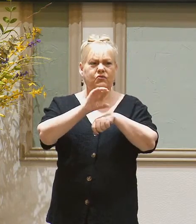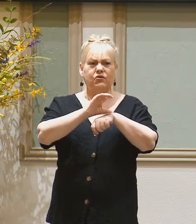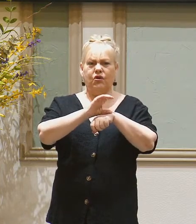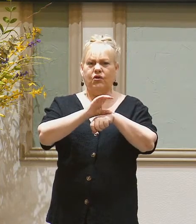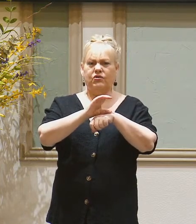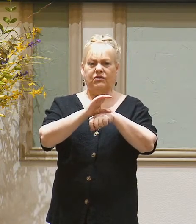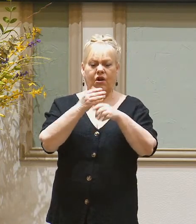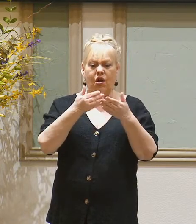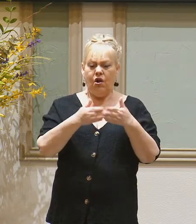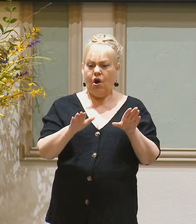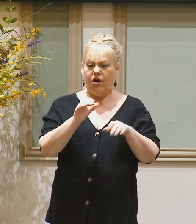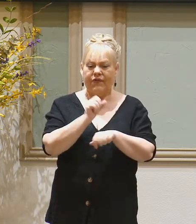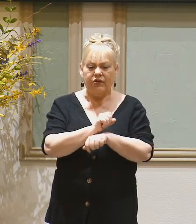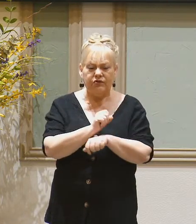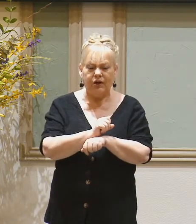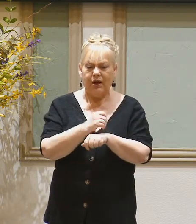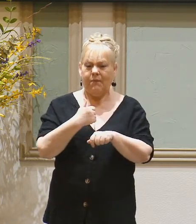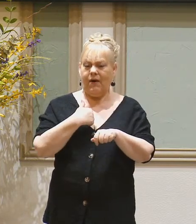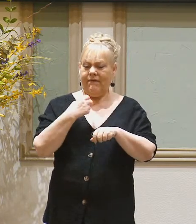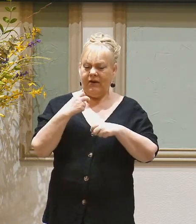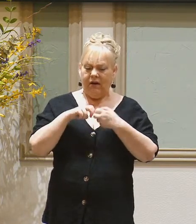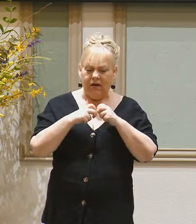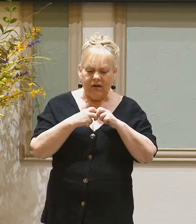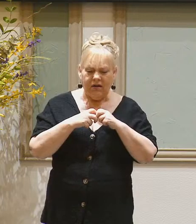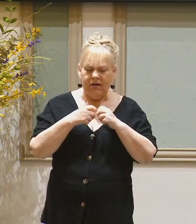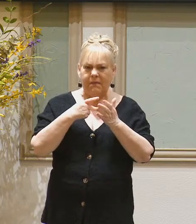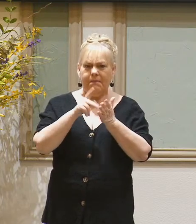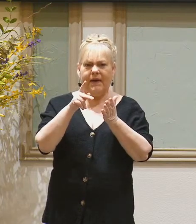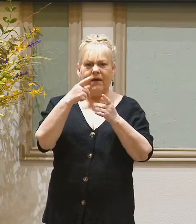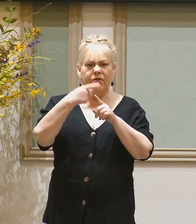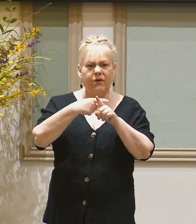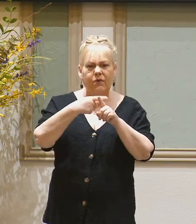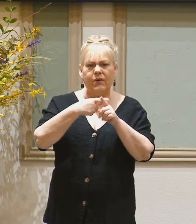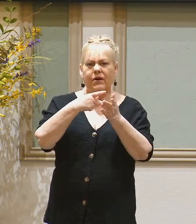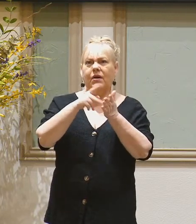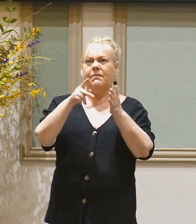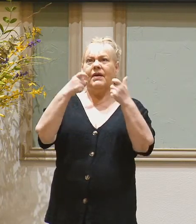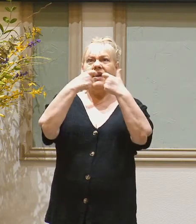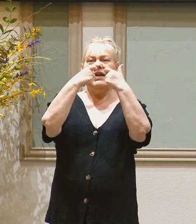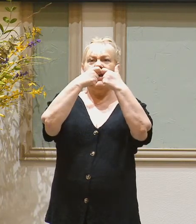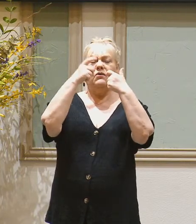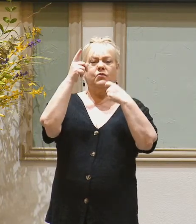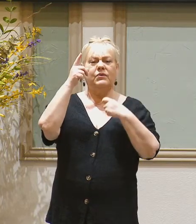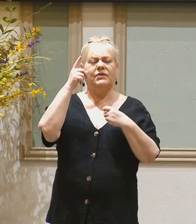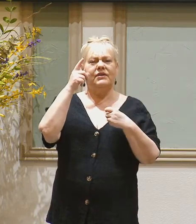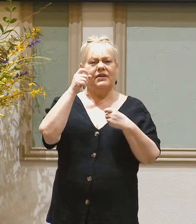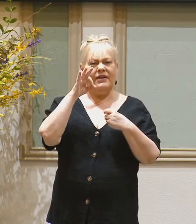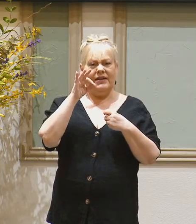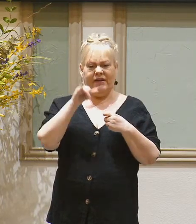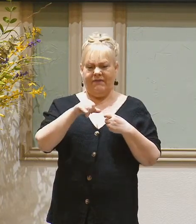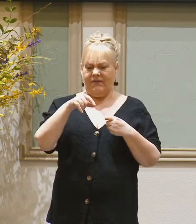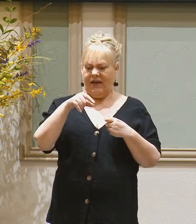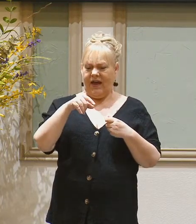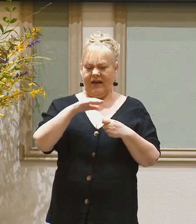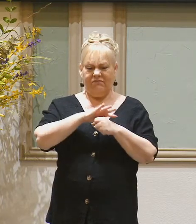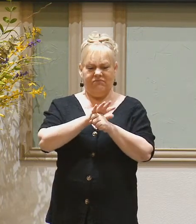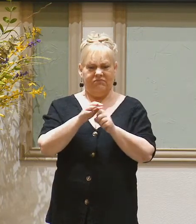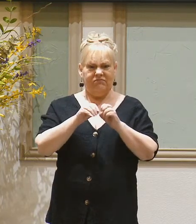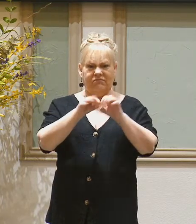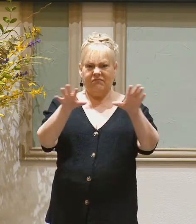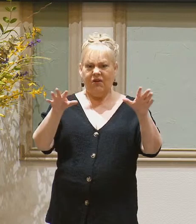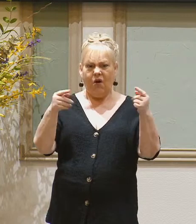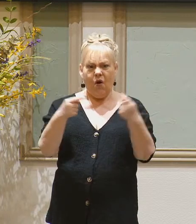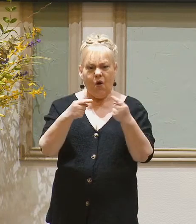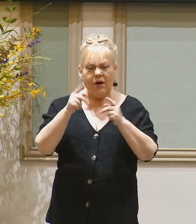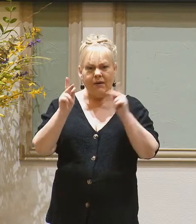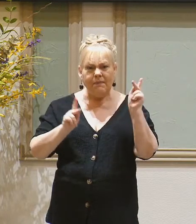congregation has lost their job, if they're having a hard time paying the rent or paying the light bill, if this quarantine is hurting